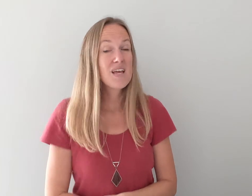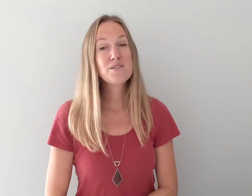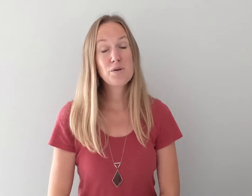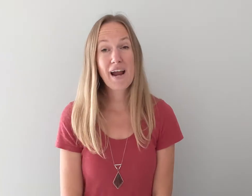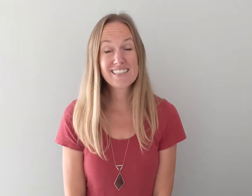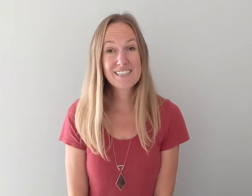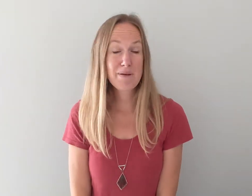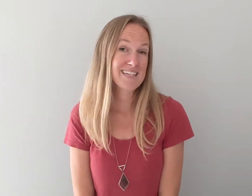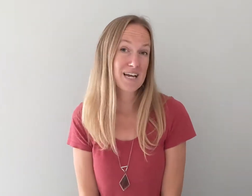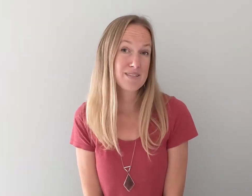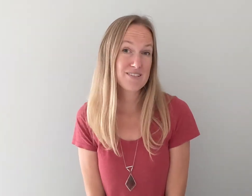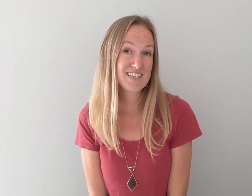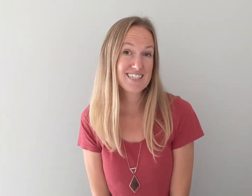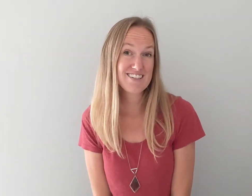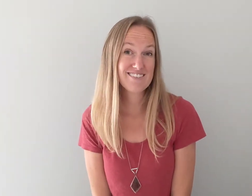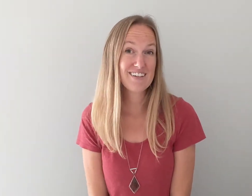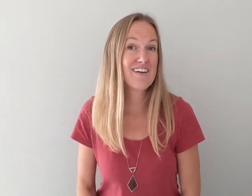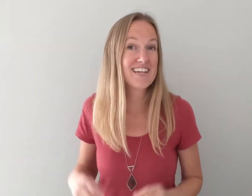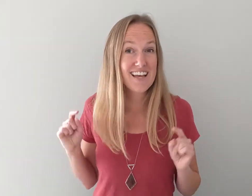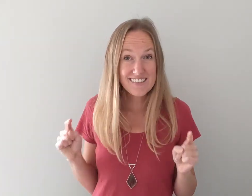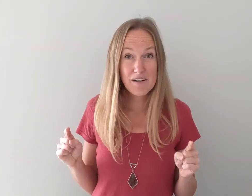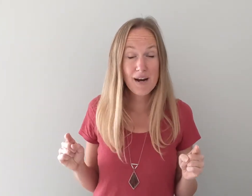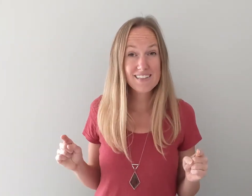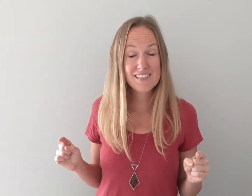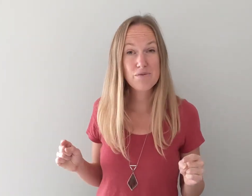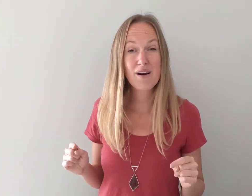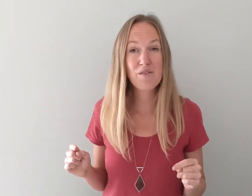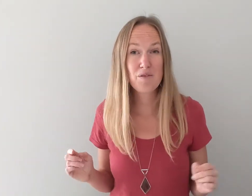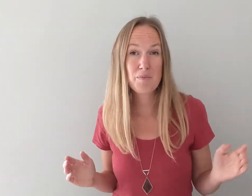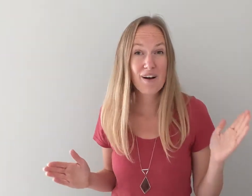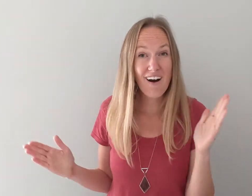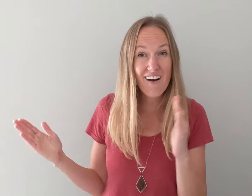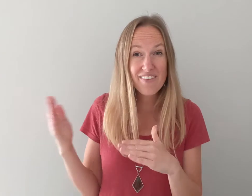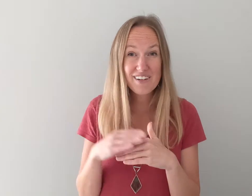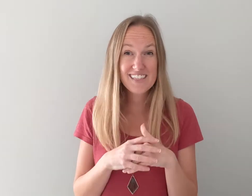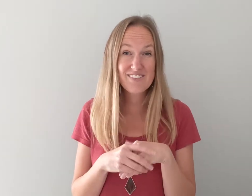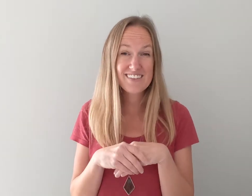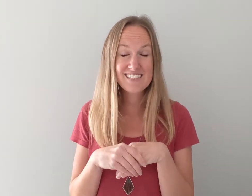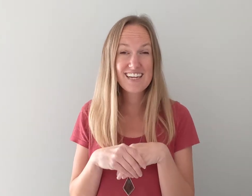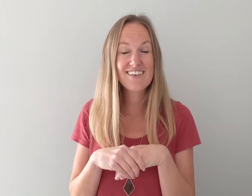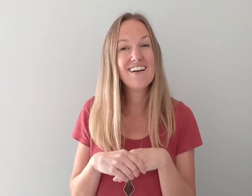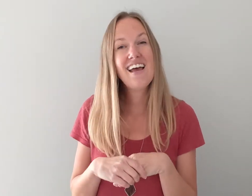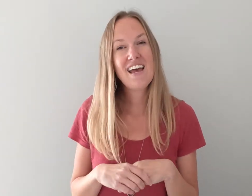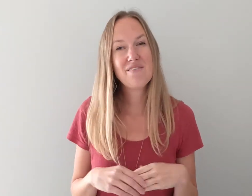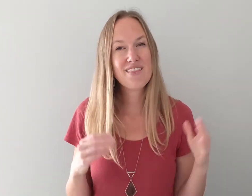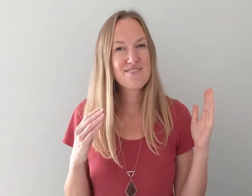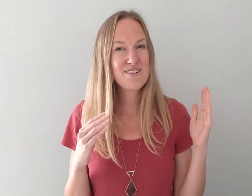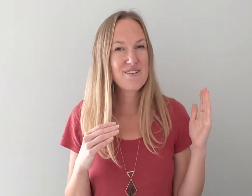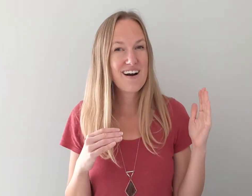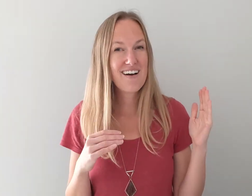So practice as many times as you need to. You'll have another day of practice tomorrow when we put all 3 of these videos together and run through the